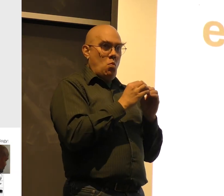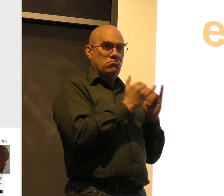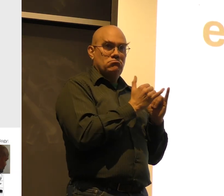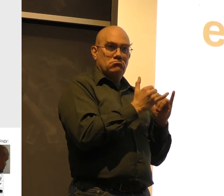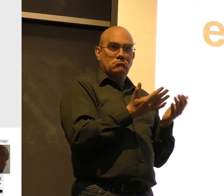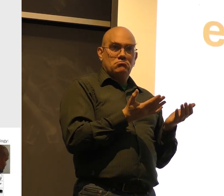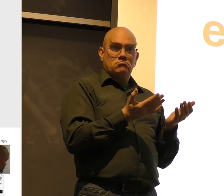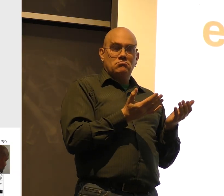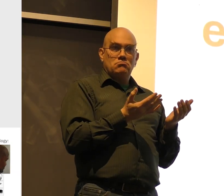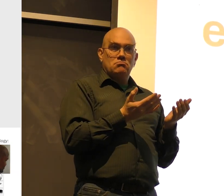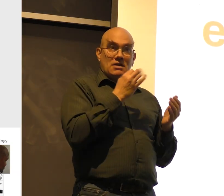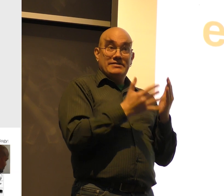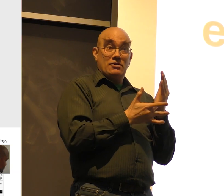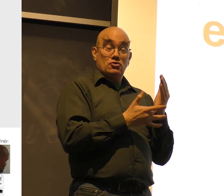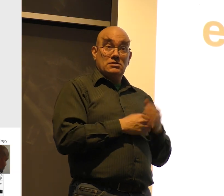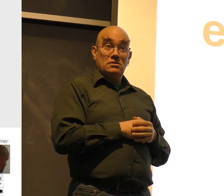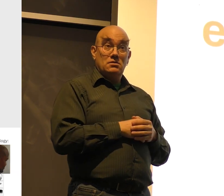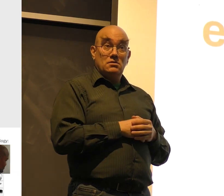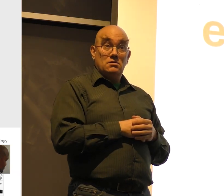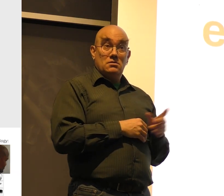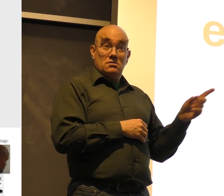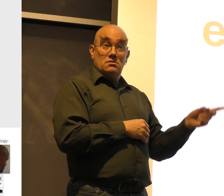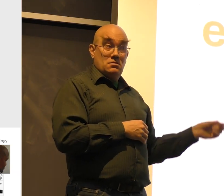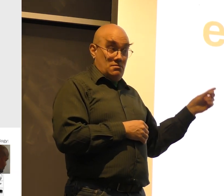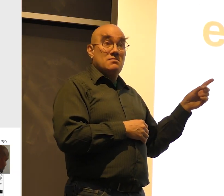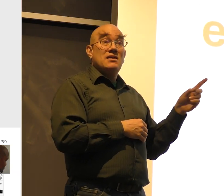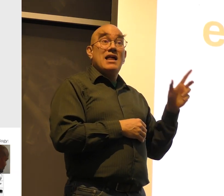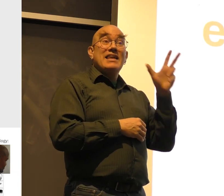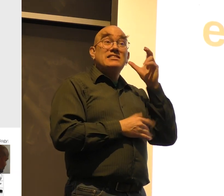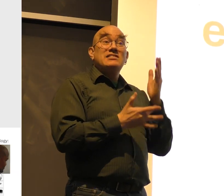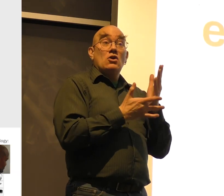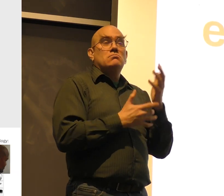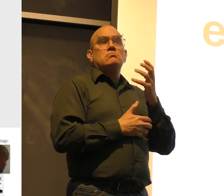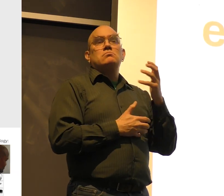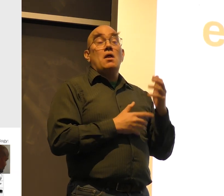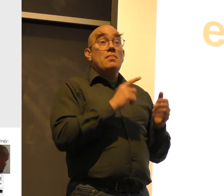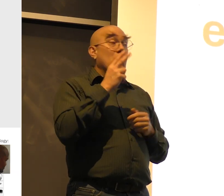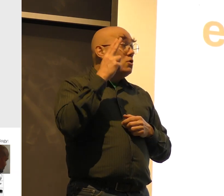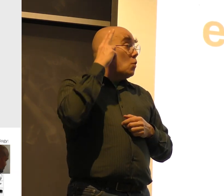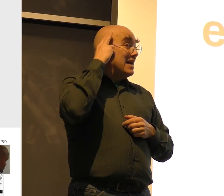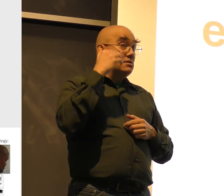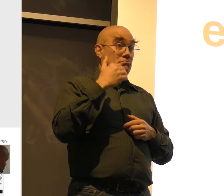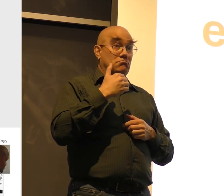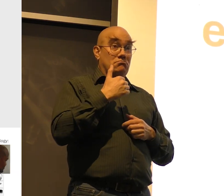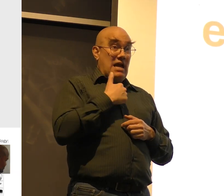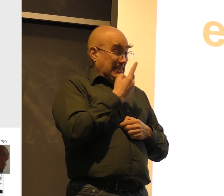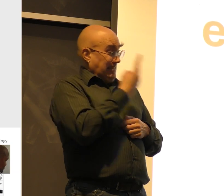Shared experience, we're seeing that, and a lot of it has to do with technology. The listening technology, the cochlear